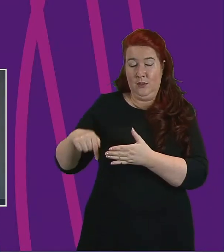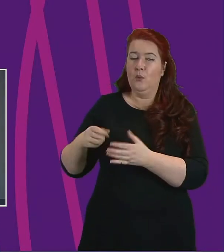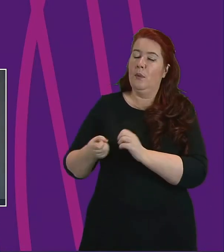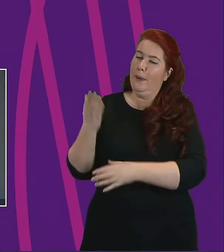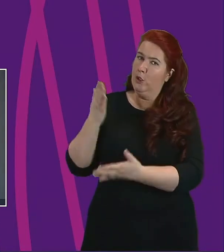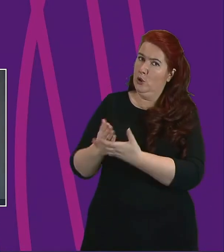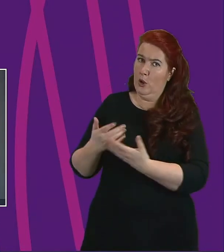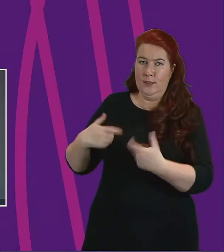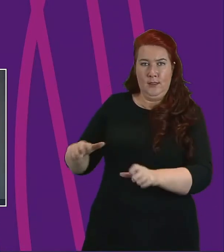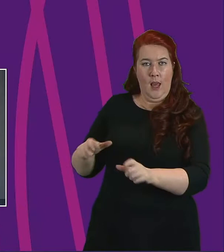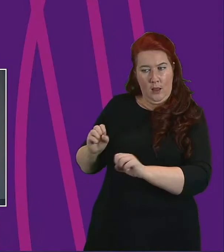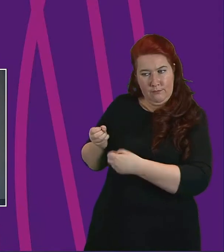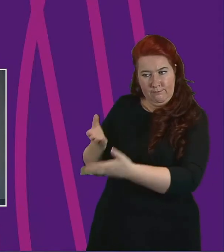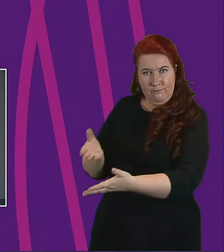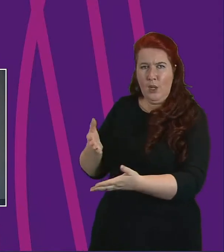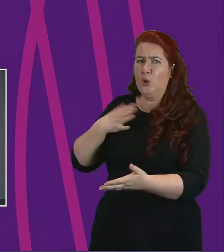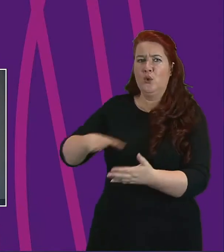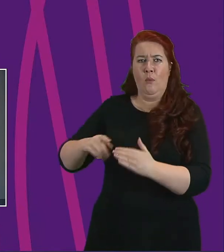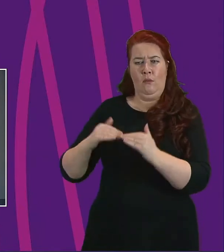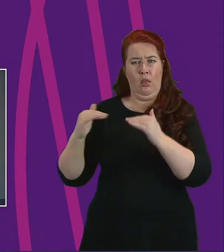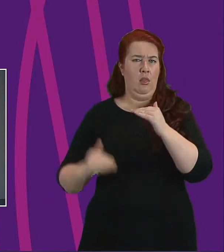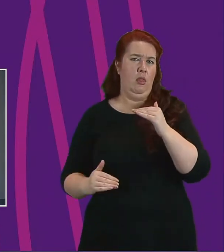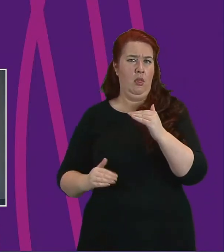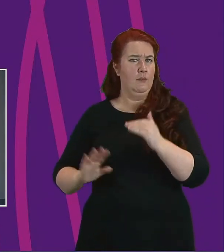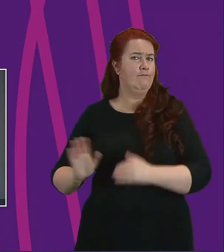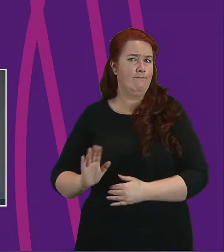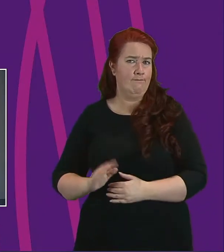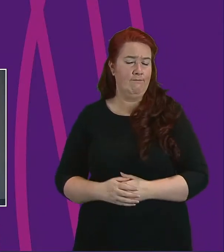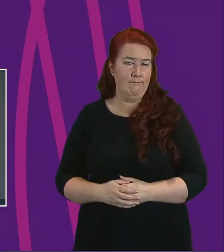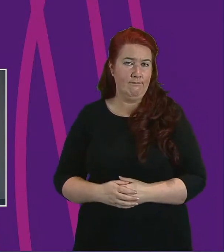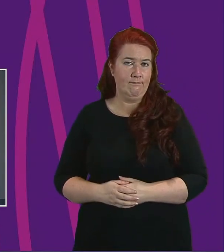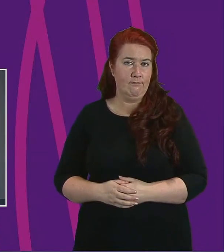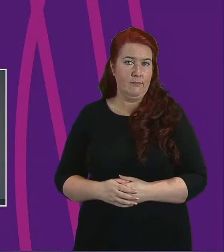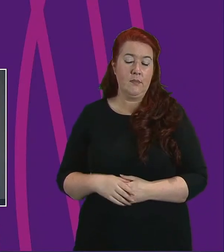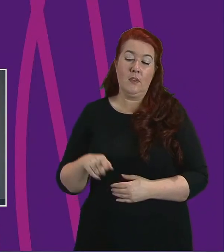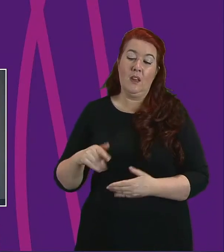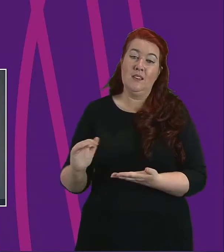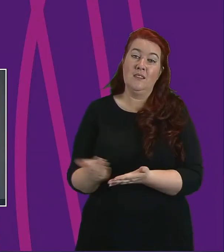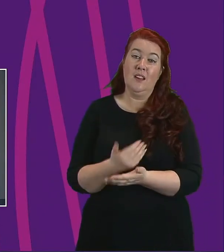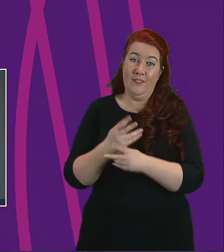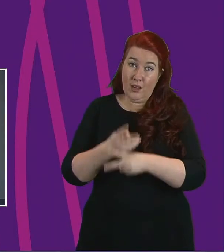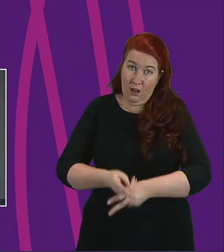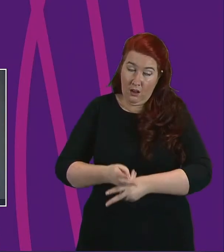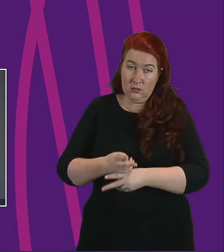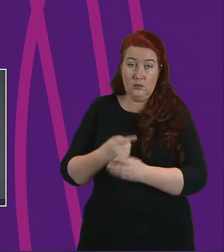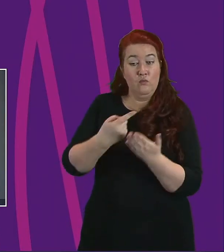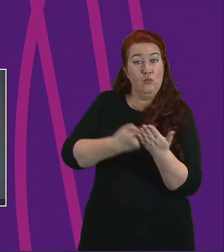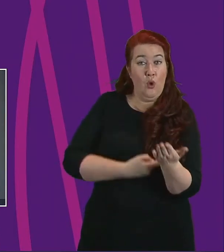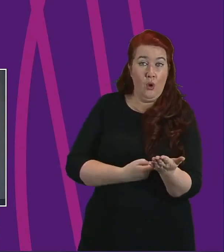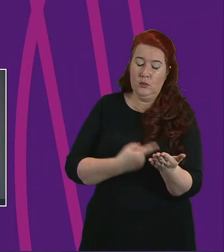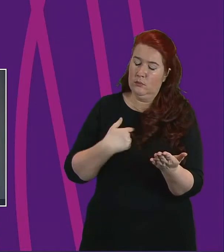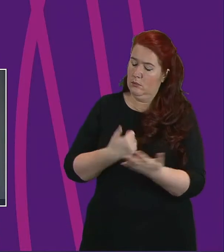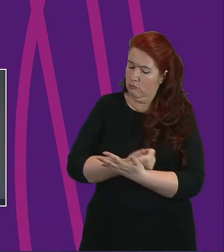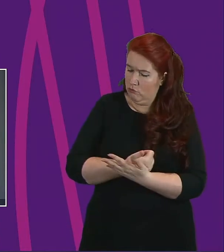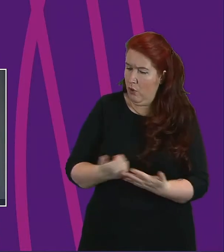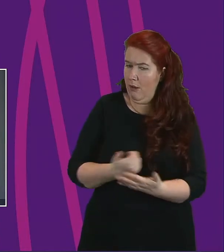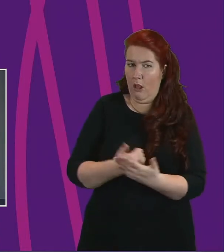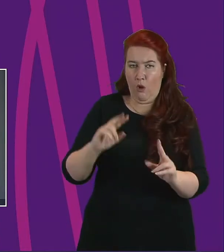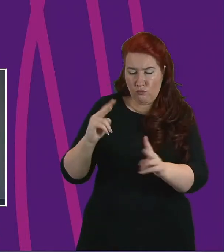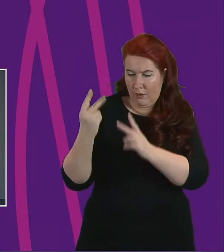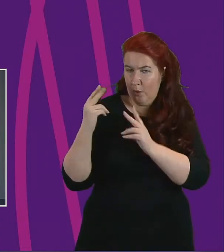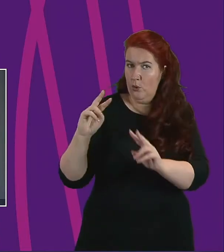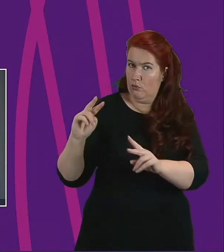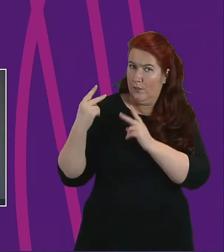is no detriment to their learning experience. These safeguarding protocols will be kept under constant review, and time